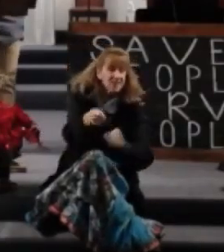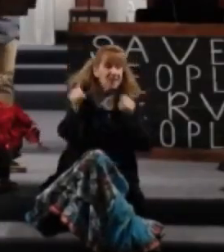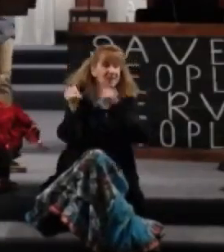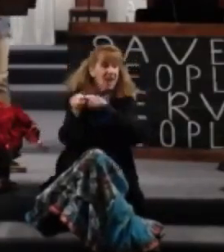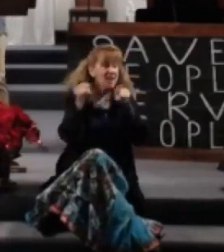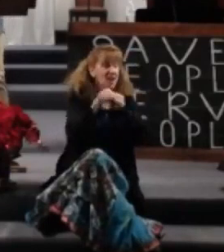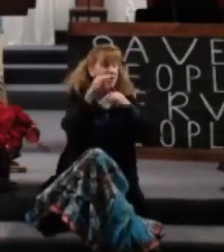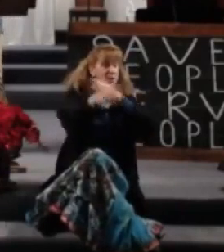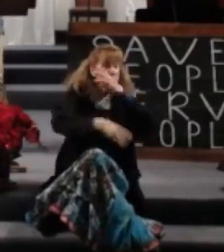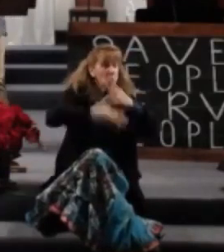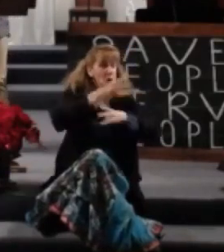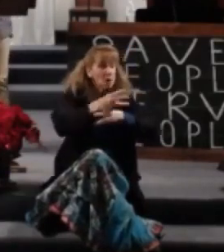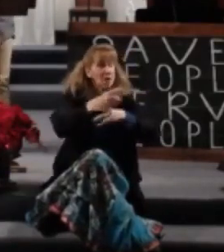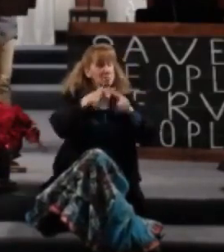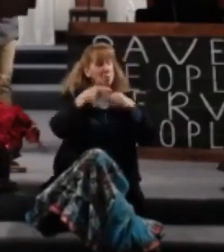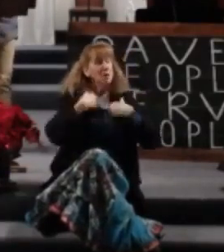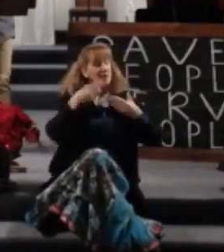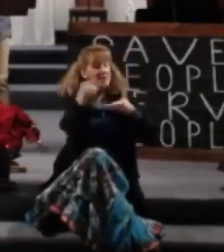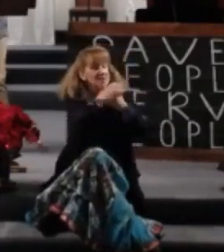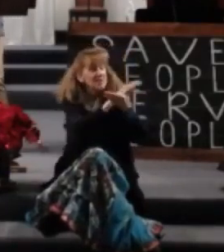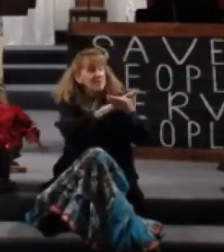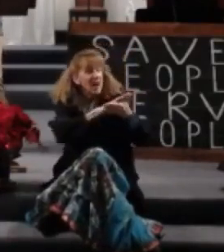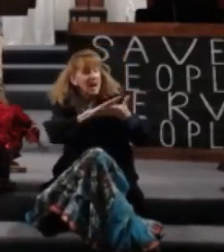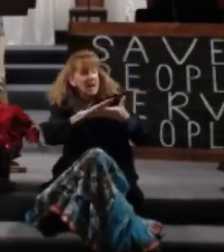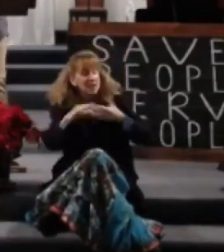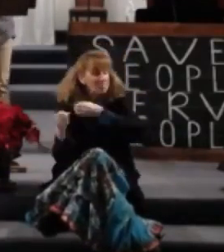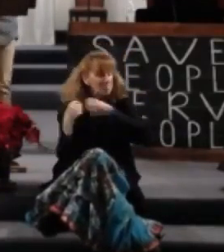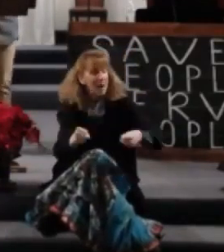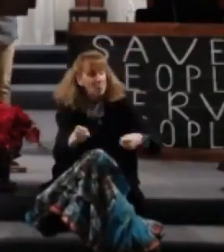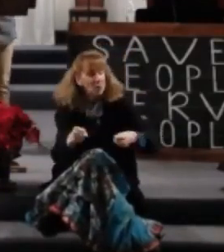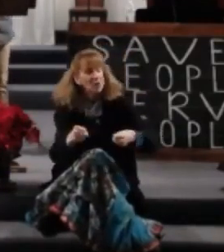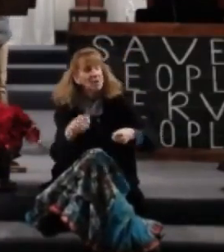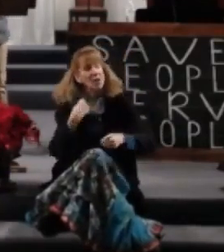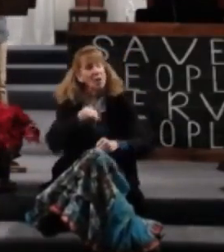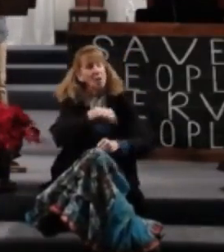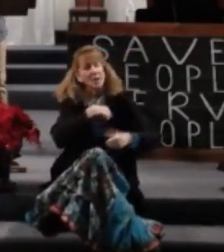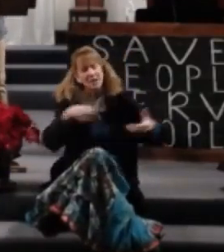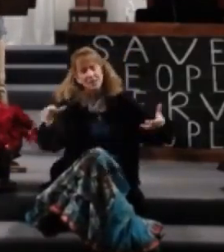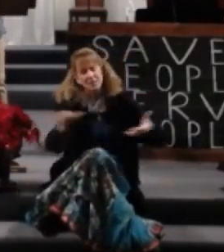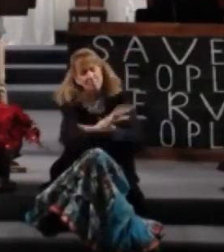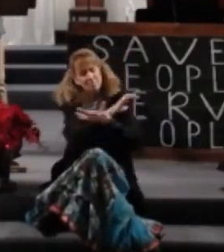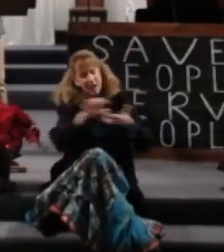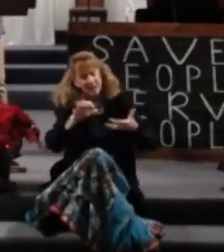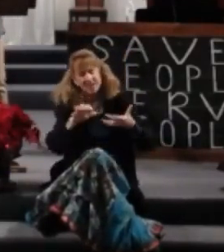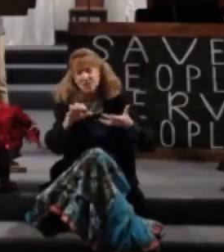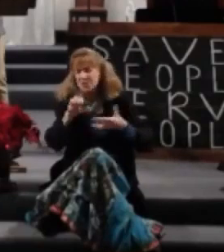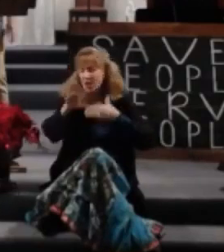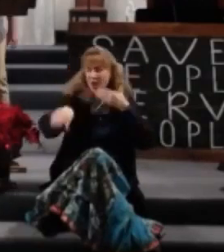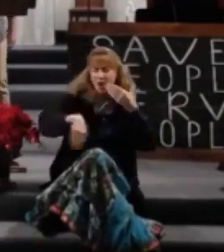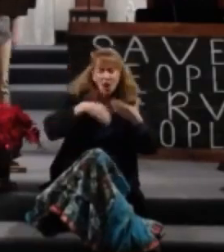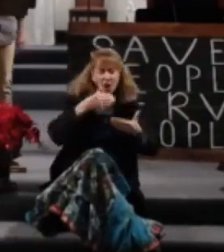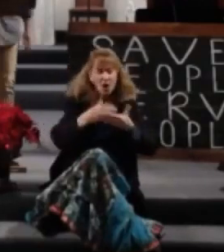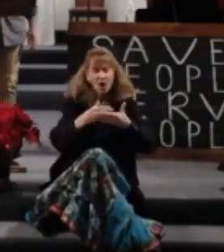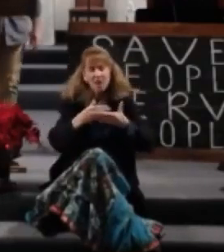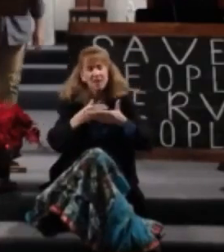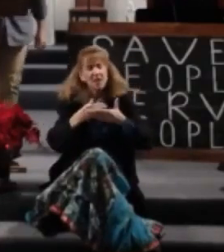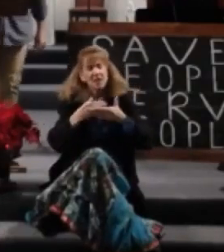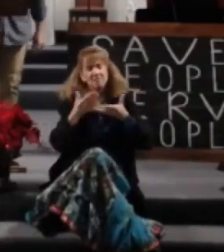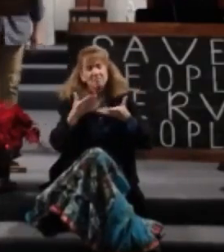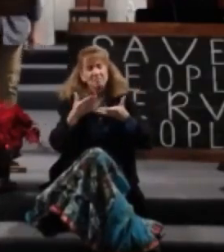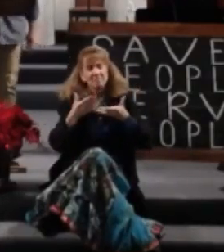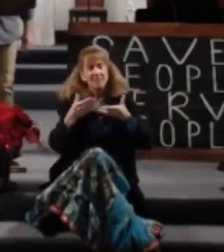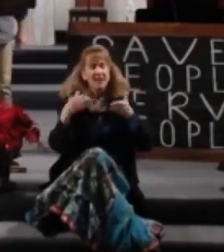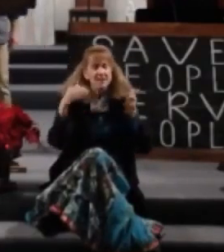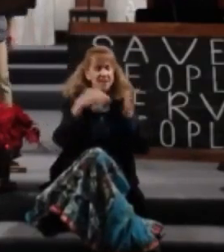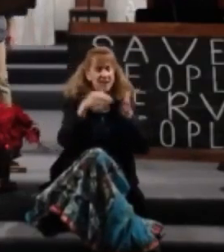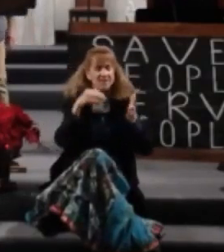they have divine power to demolish strongholds. We demolish arguments and every pretension. You know what a